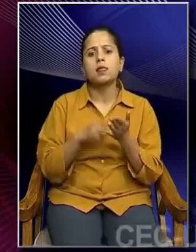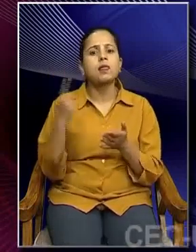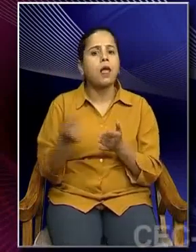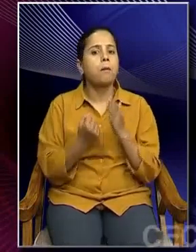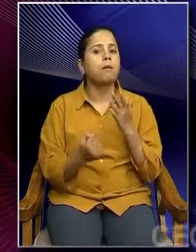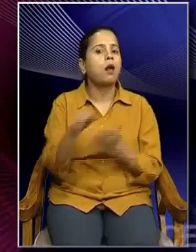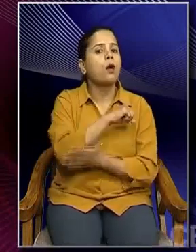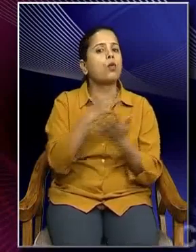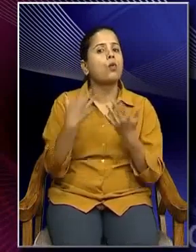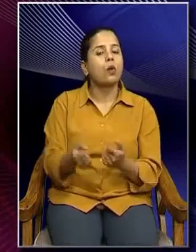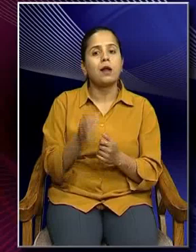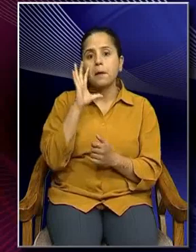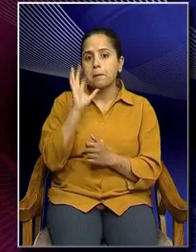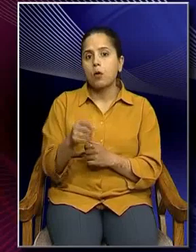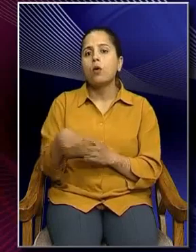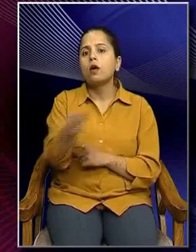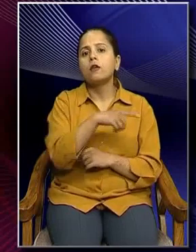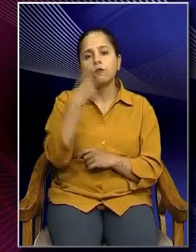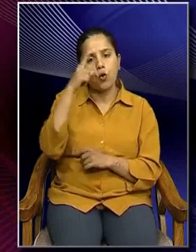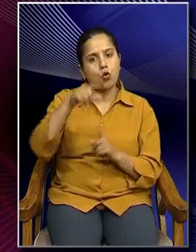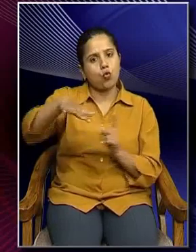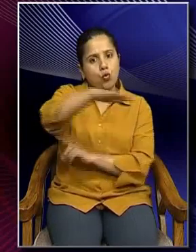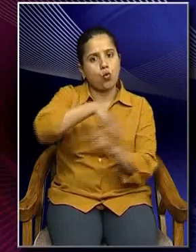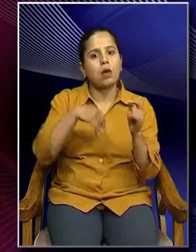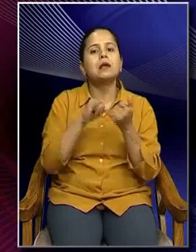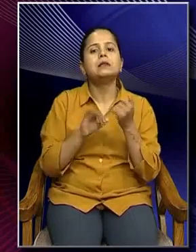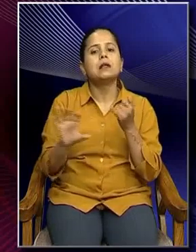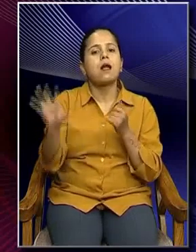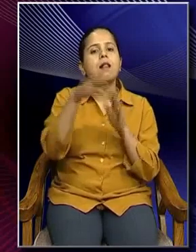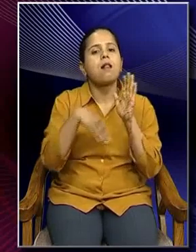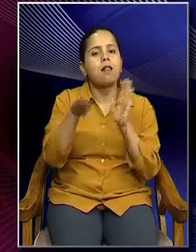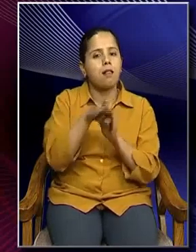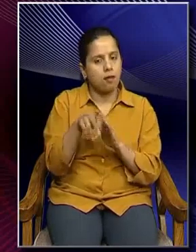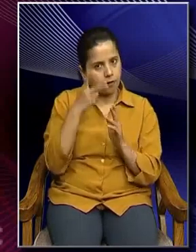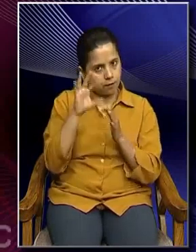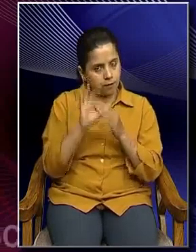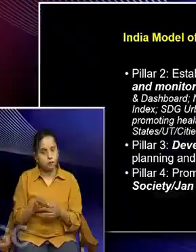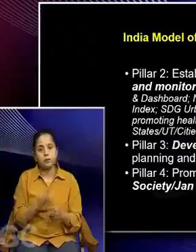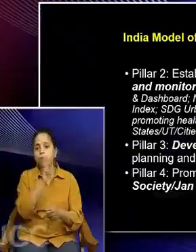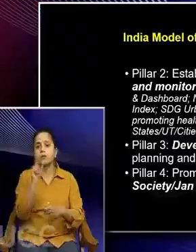priorities and make it relevant for the local state level condition. Second important